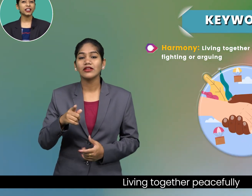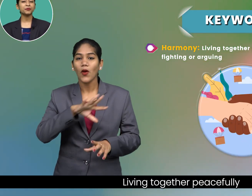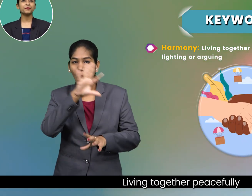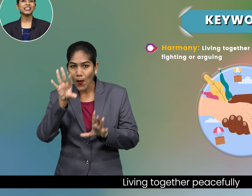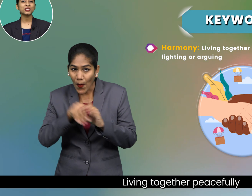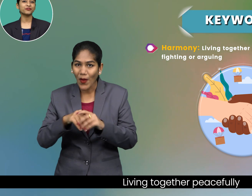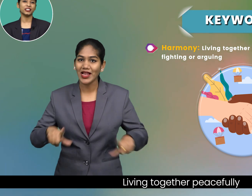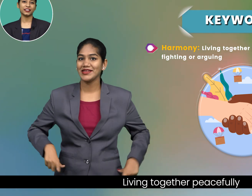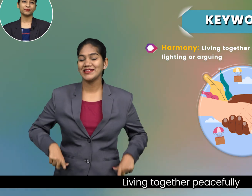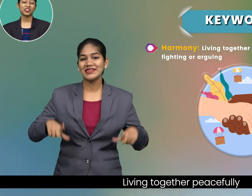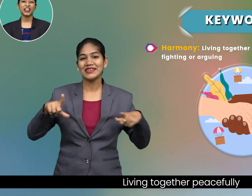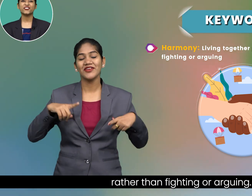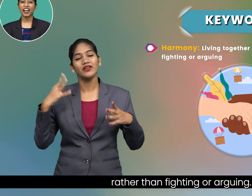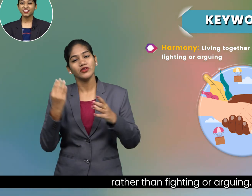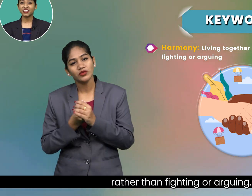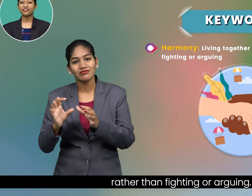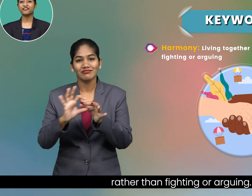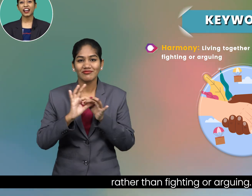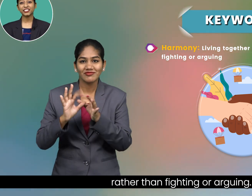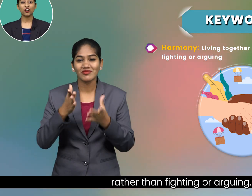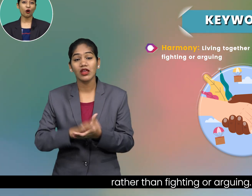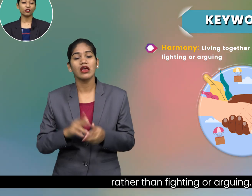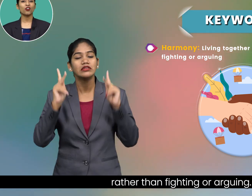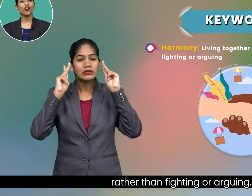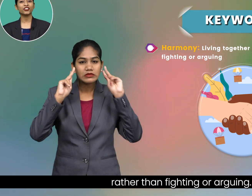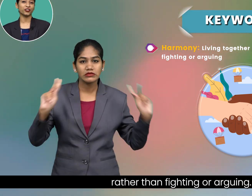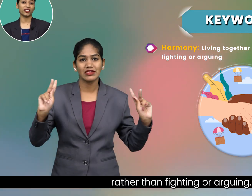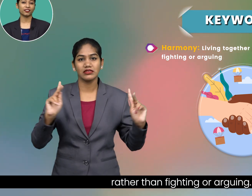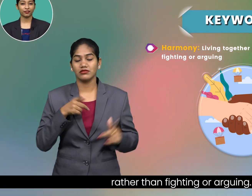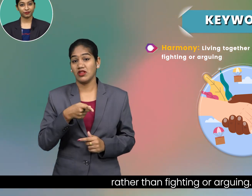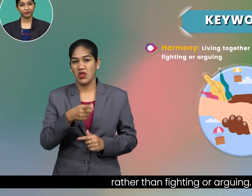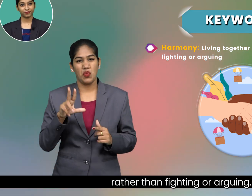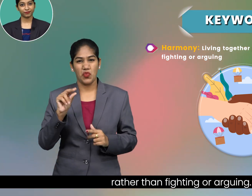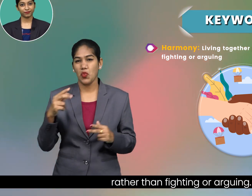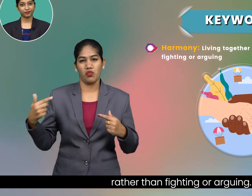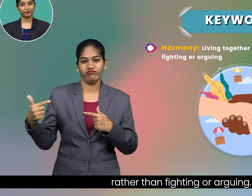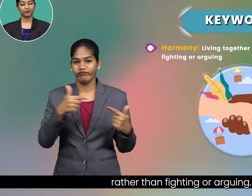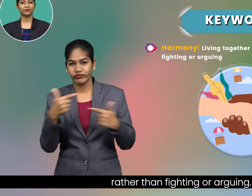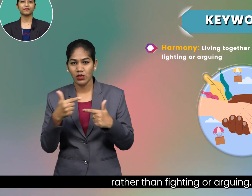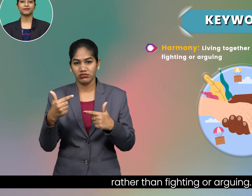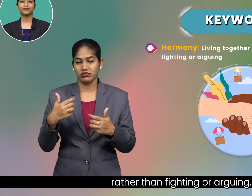living together peacefully rather than fighting or arguing.